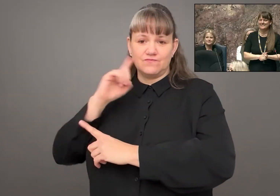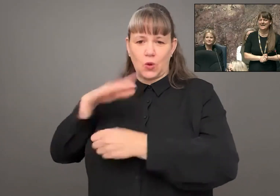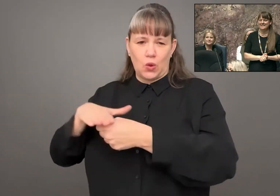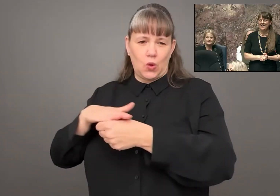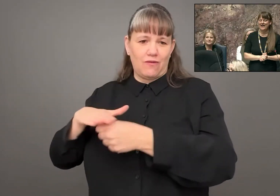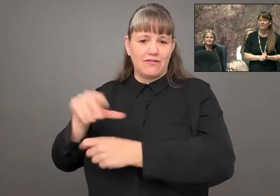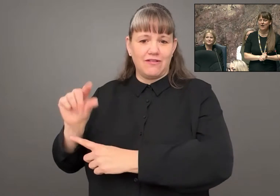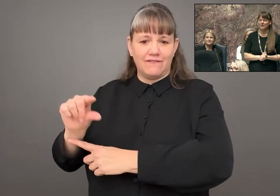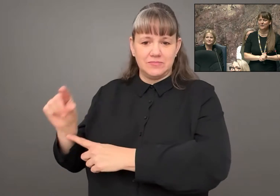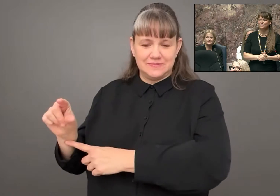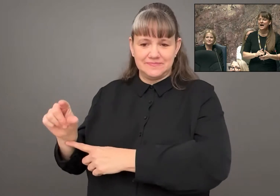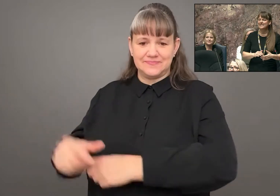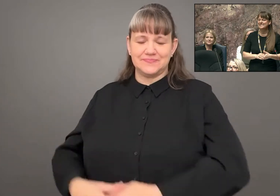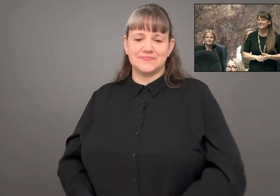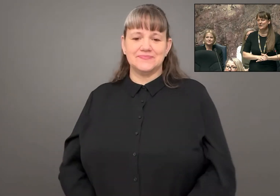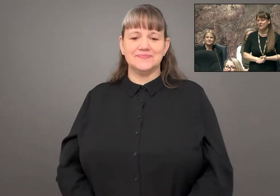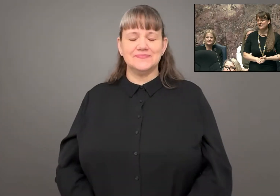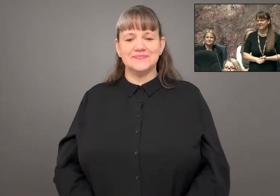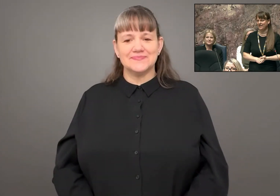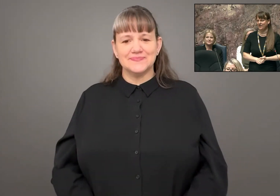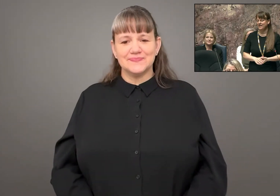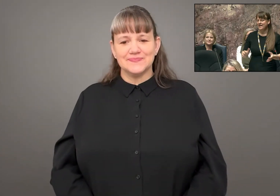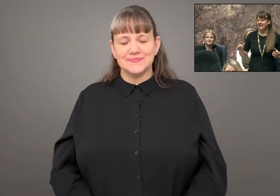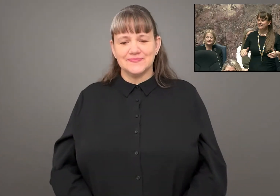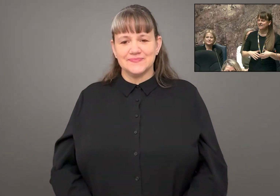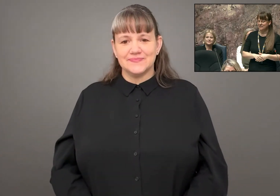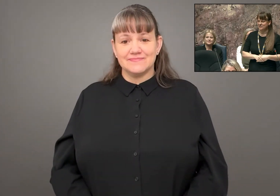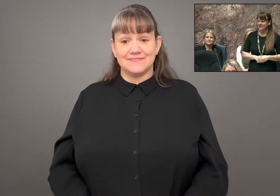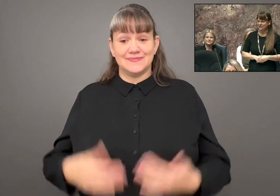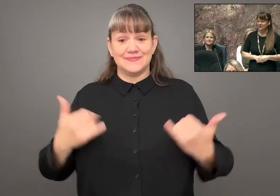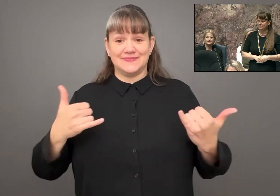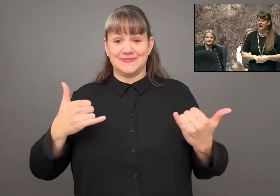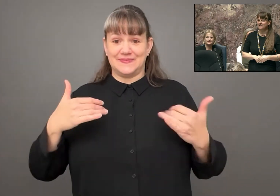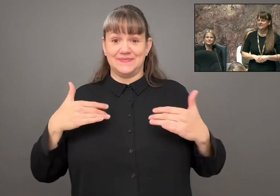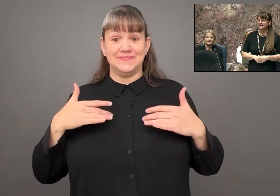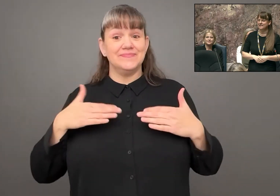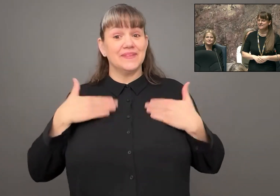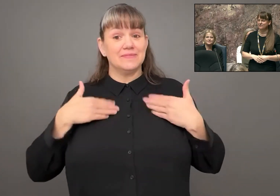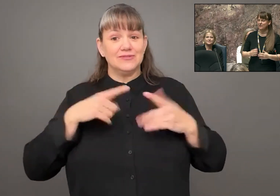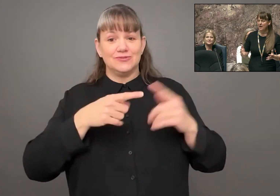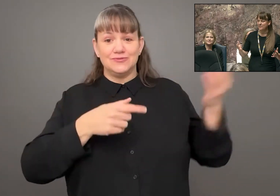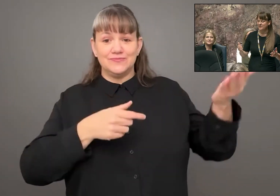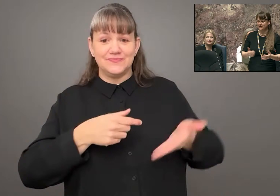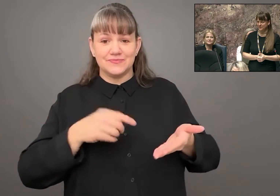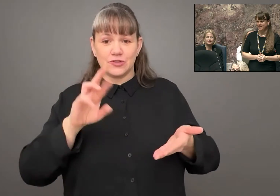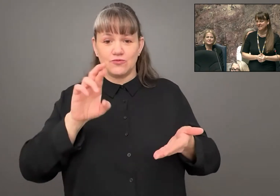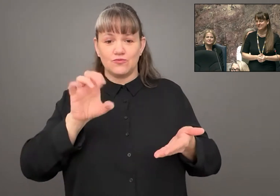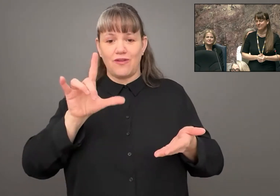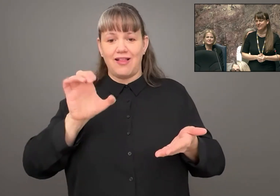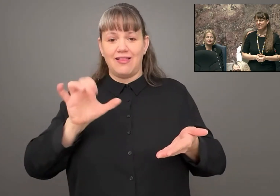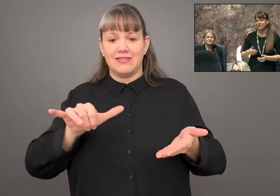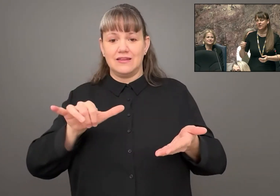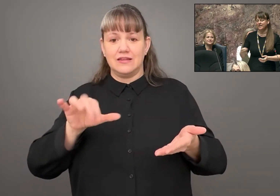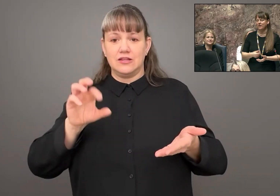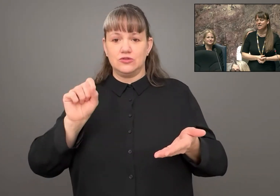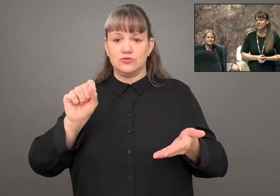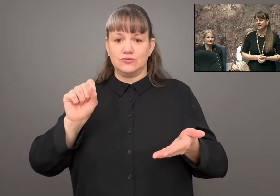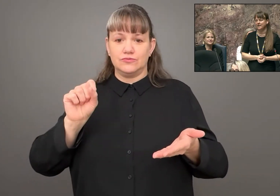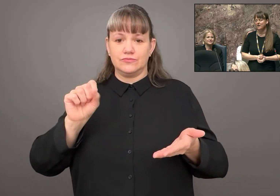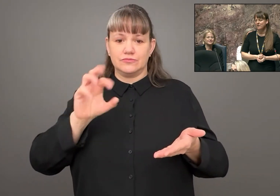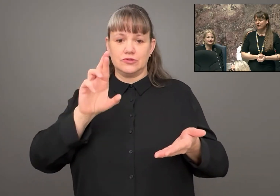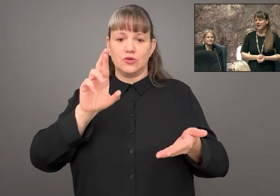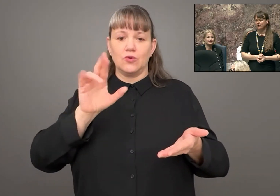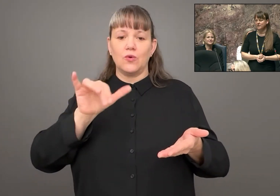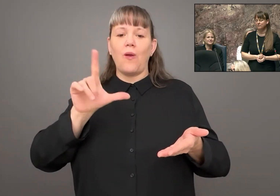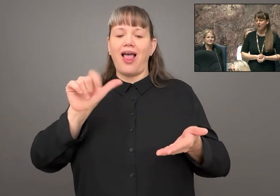delight today that I welcome Ryland Stokes here in the Legislature. Ryland is from the Kootenays, from the East Shore. He